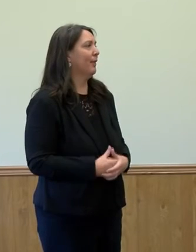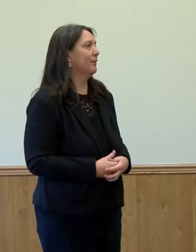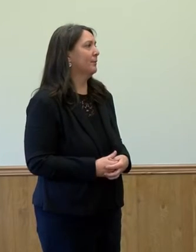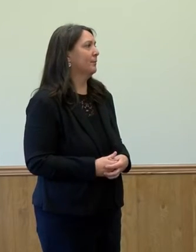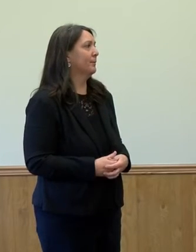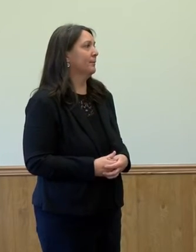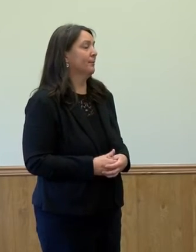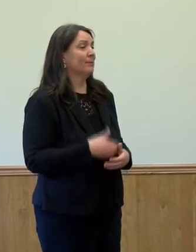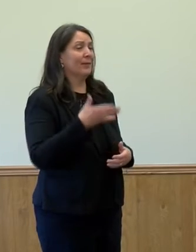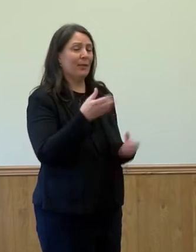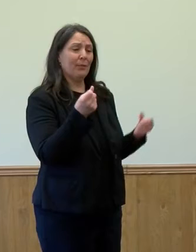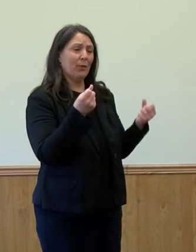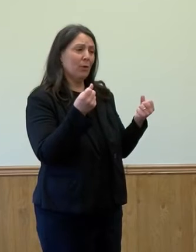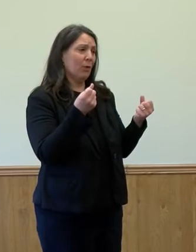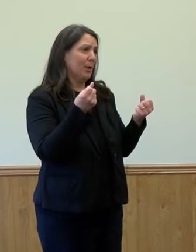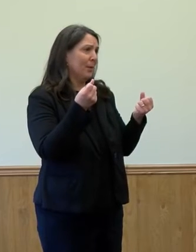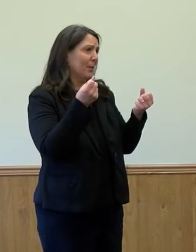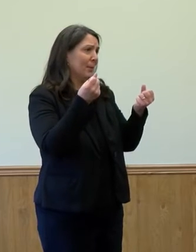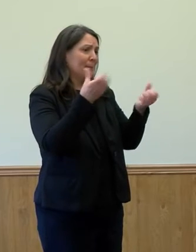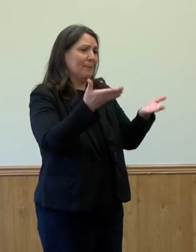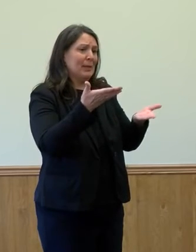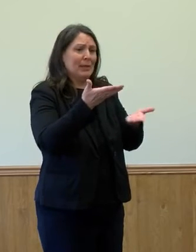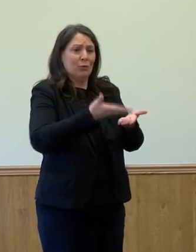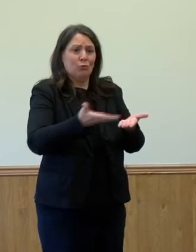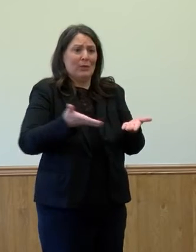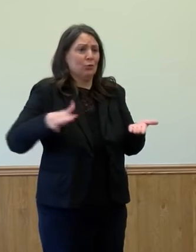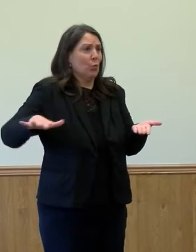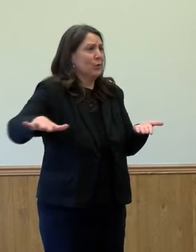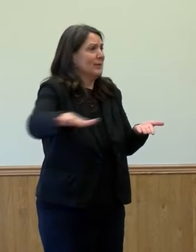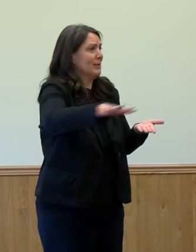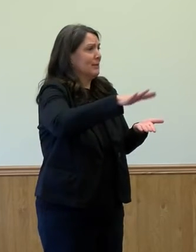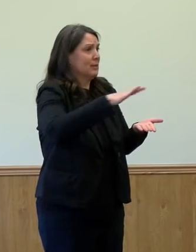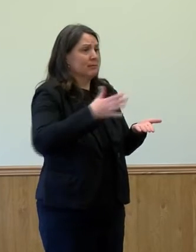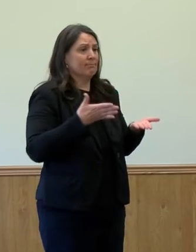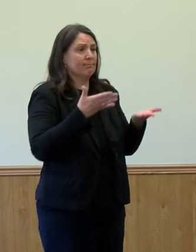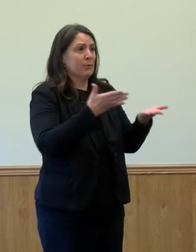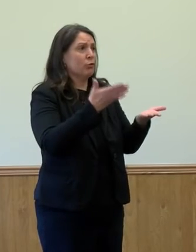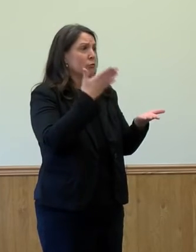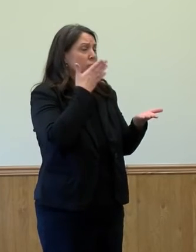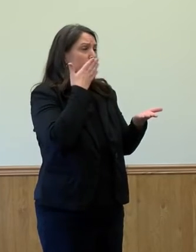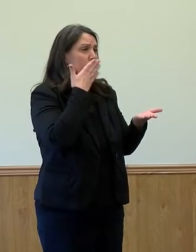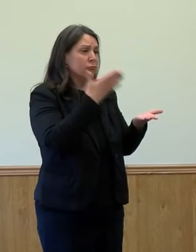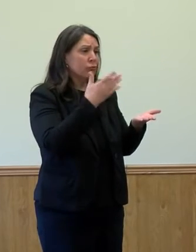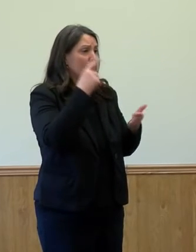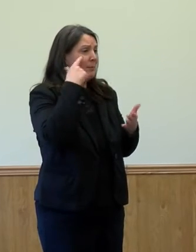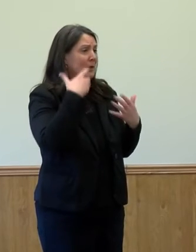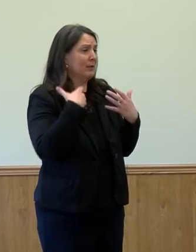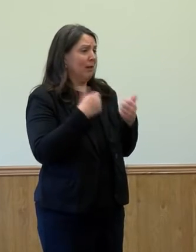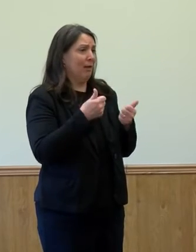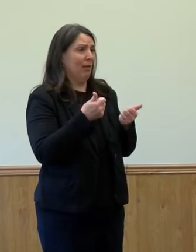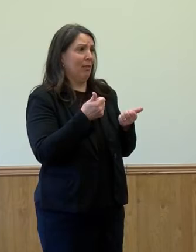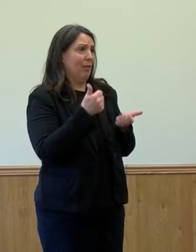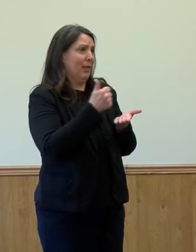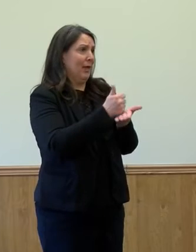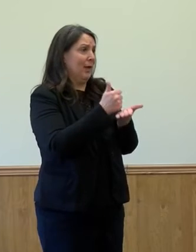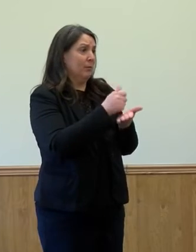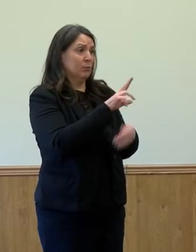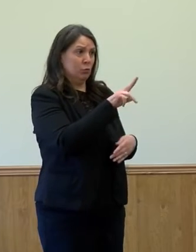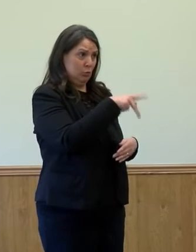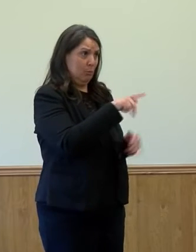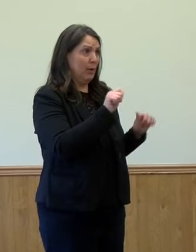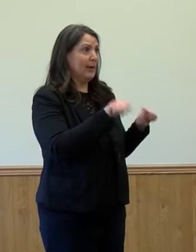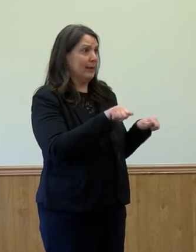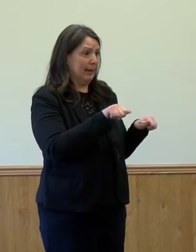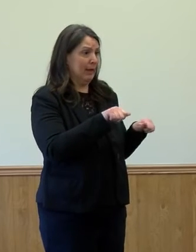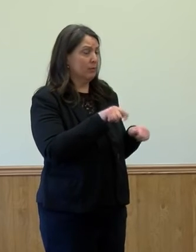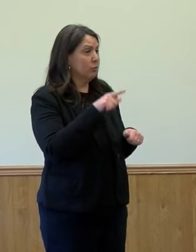We have many resources in Central Illinois that are very good that provide mental health services, including Unity Place. If you're already seeing a counselor,